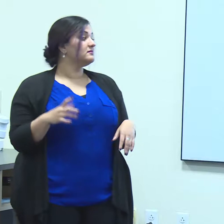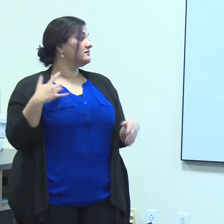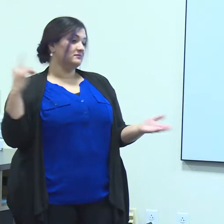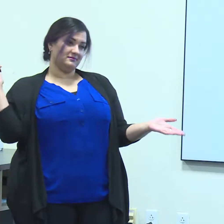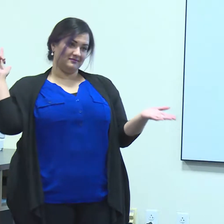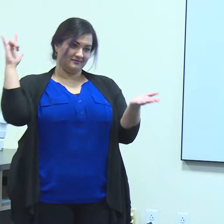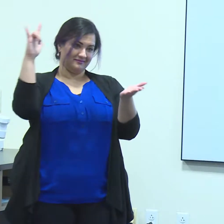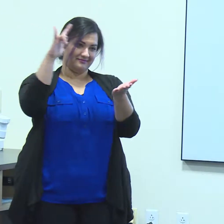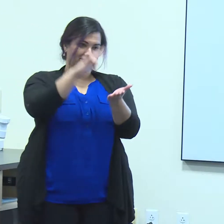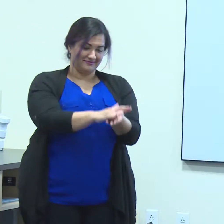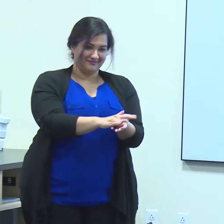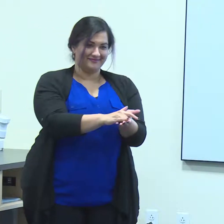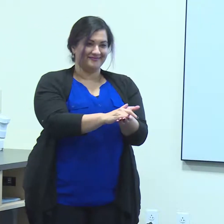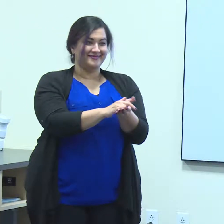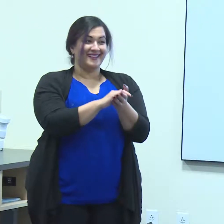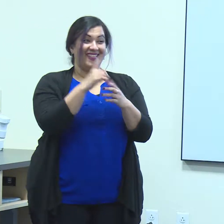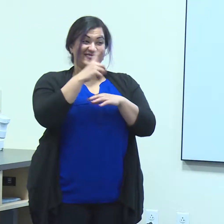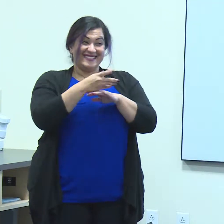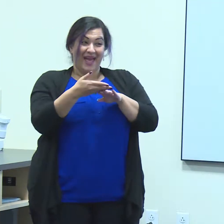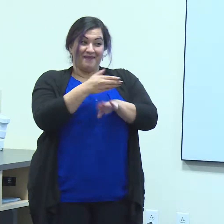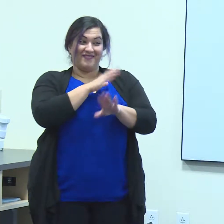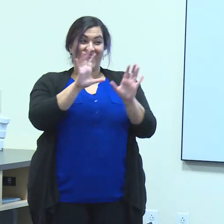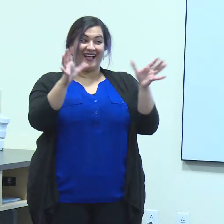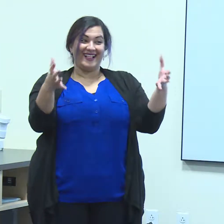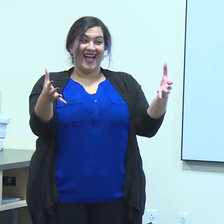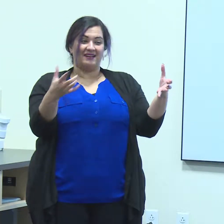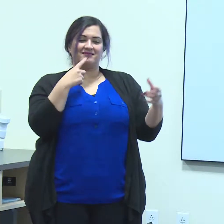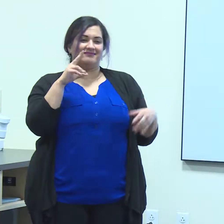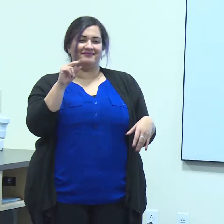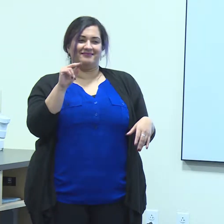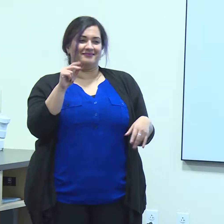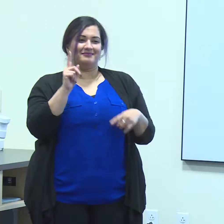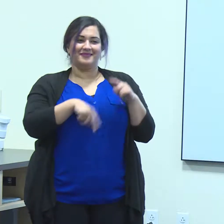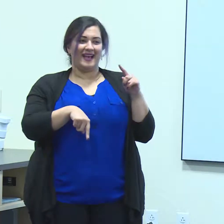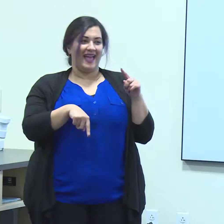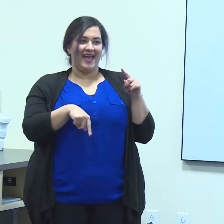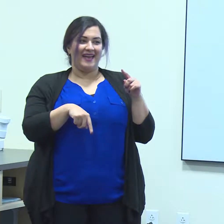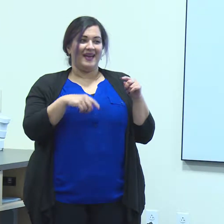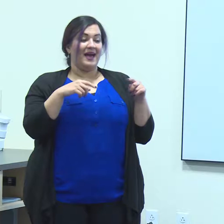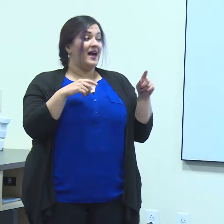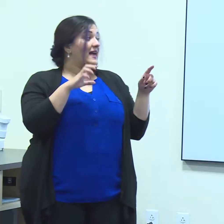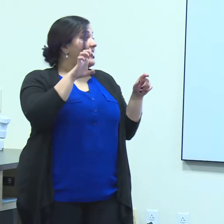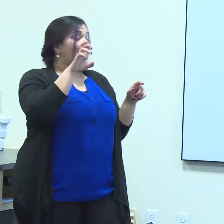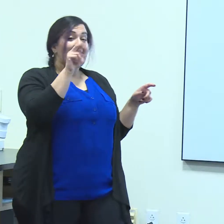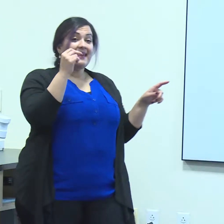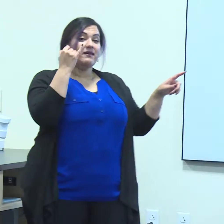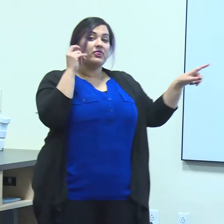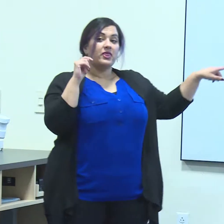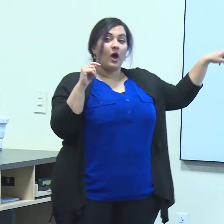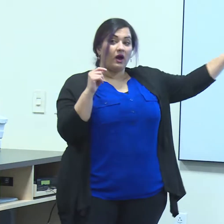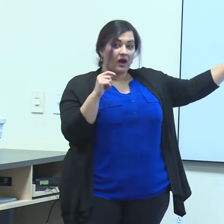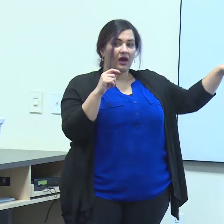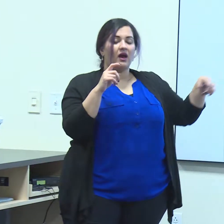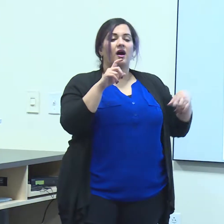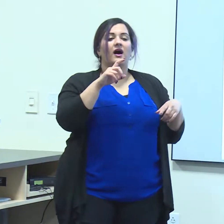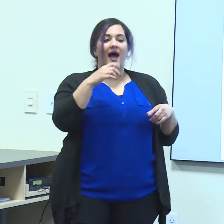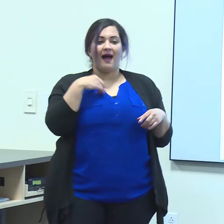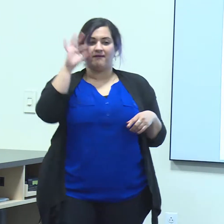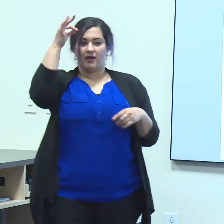classes. I flew to St. George's University and found out right before classes that this would not work.